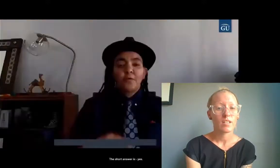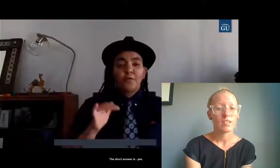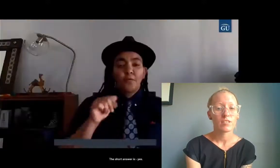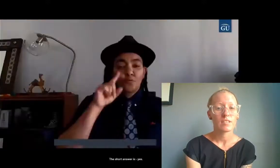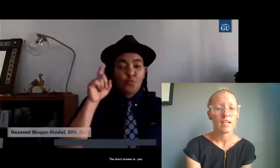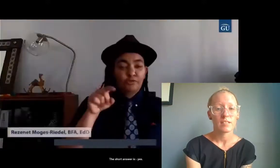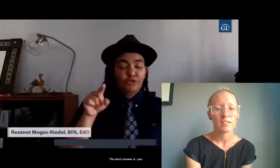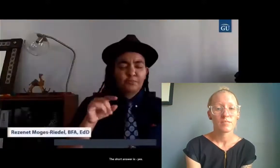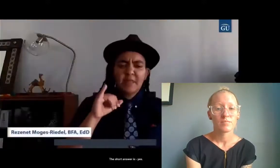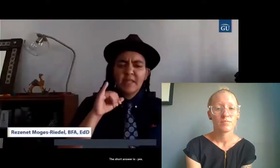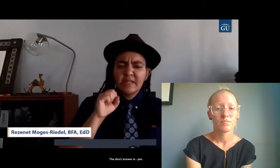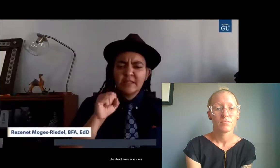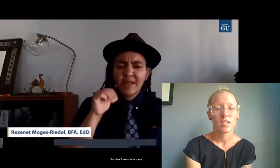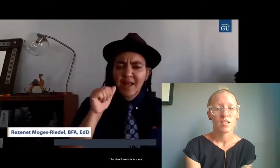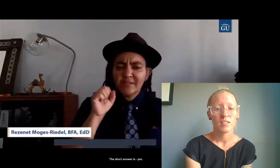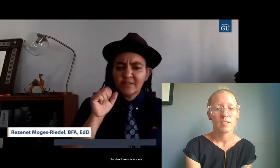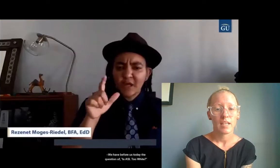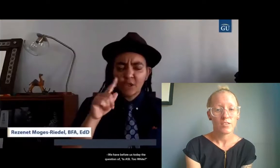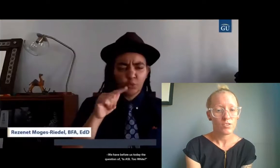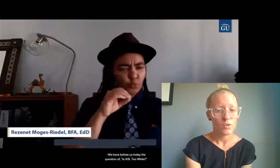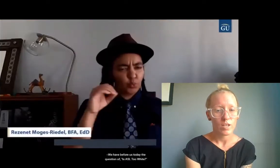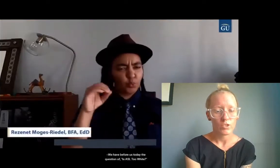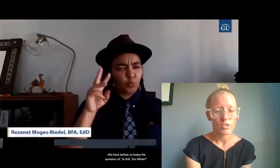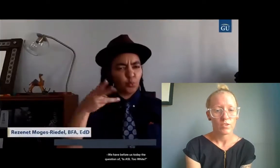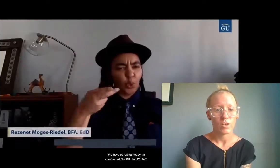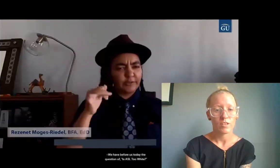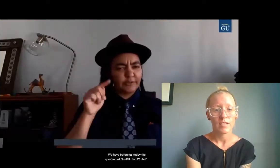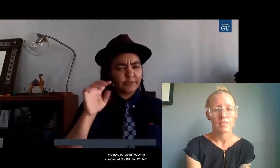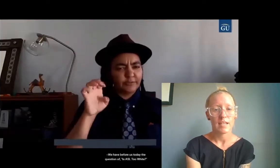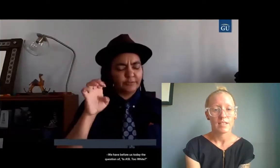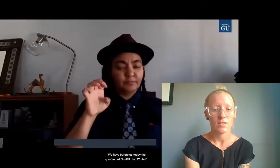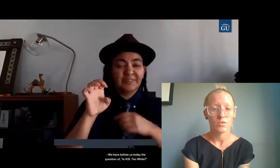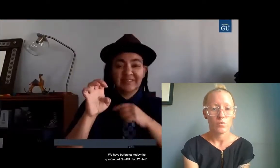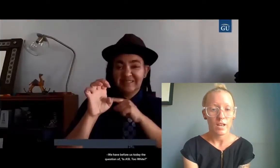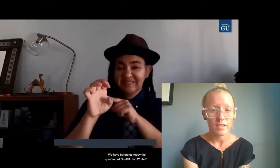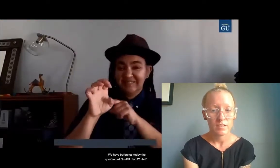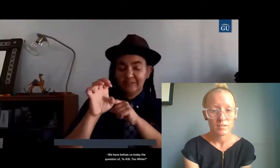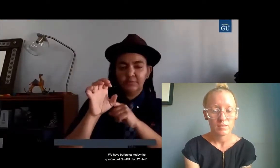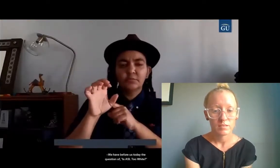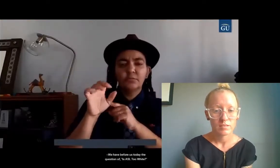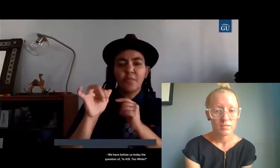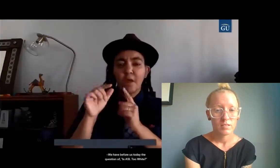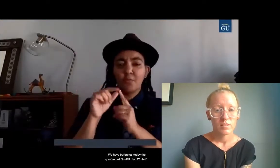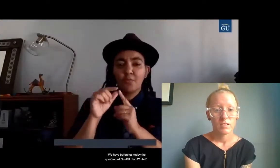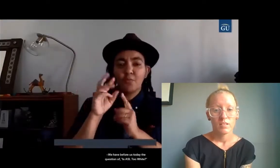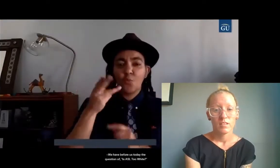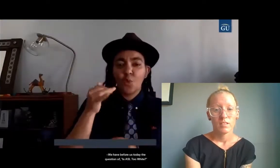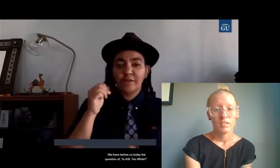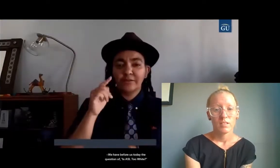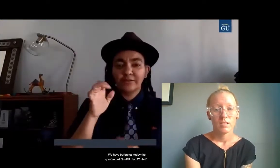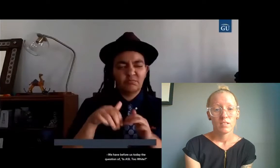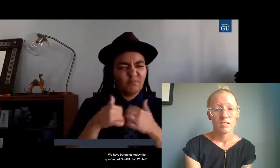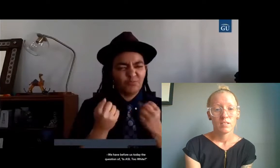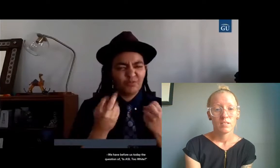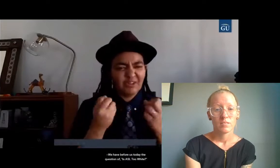The short answer is yes. To answer the question regarding is ASL too white,